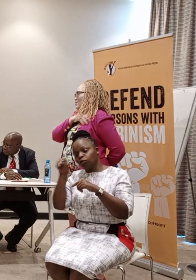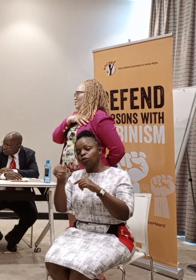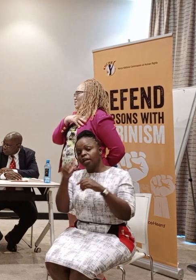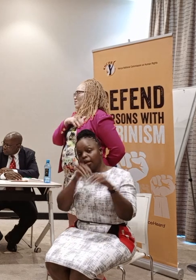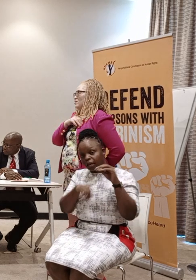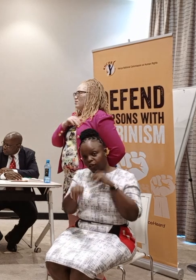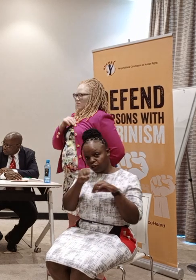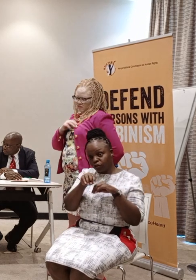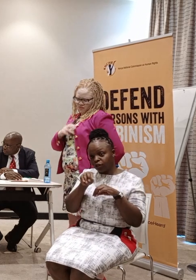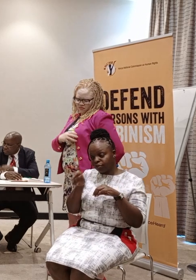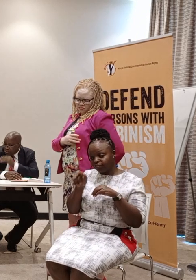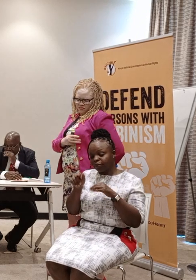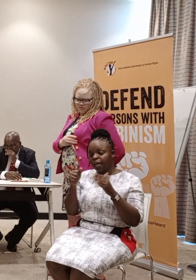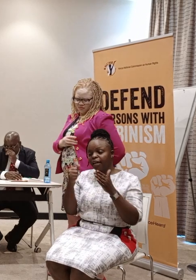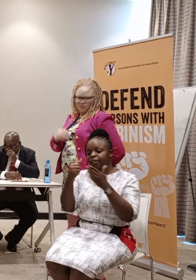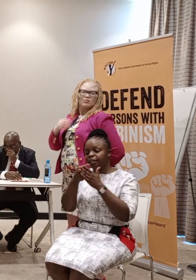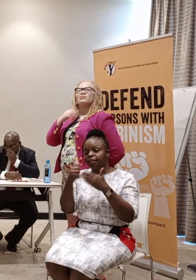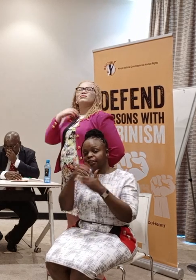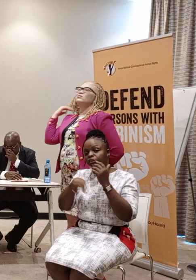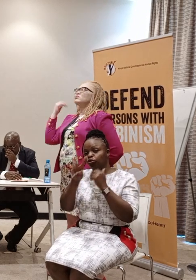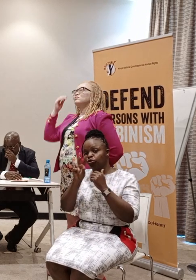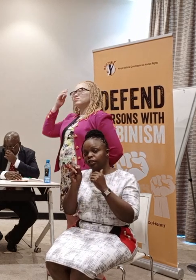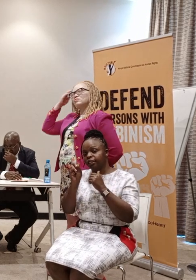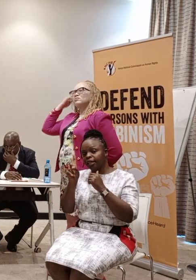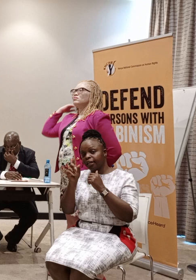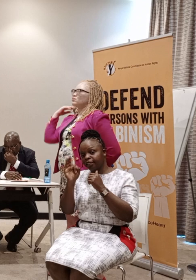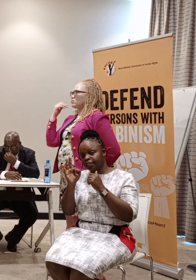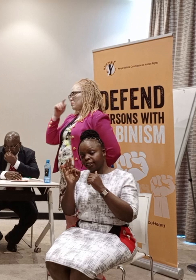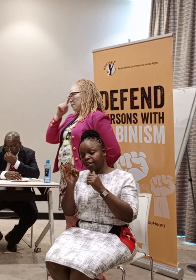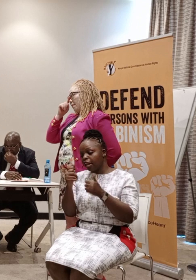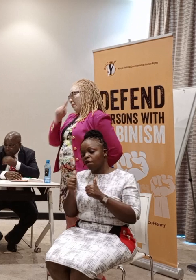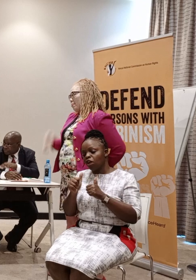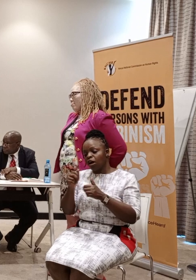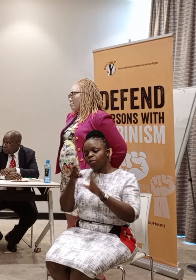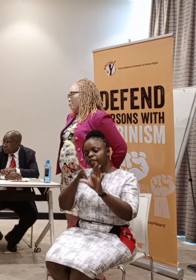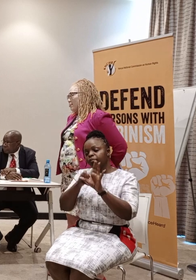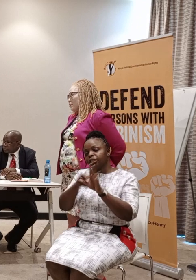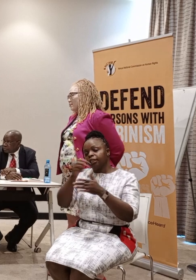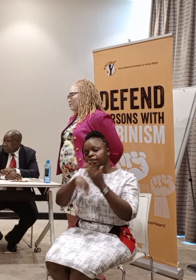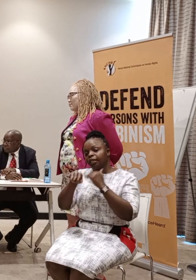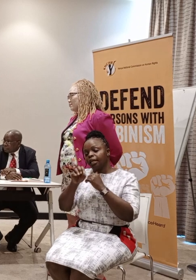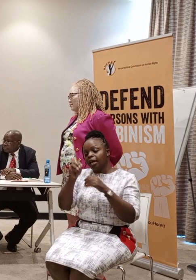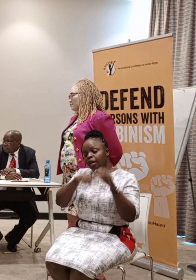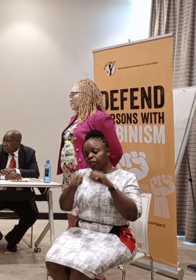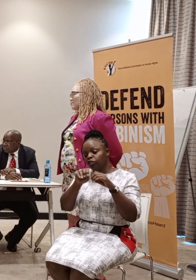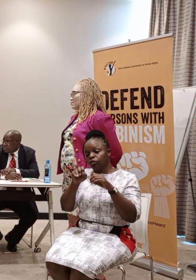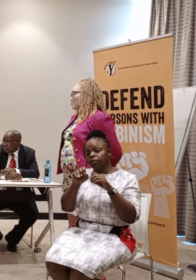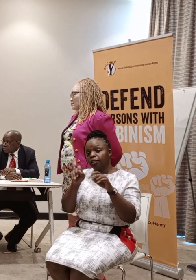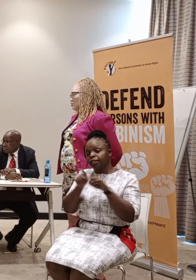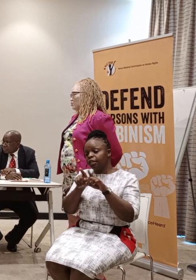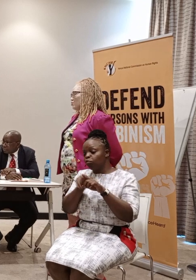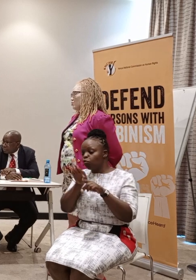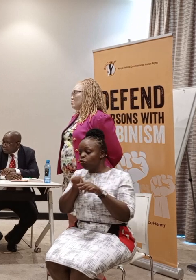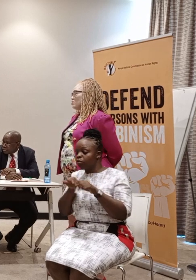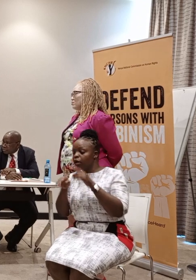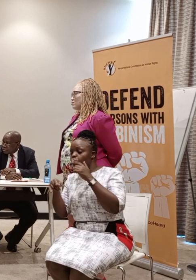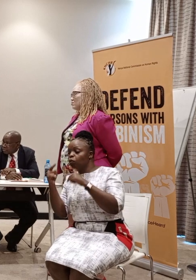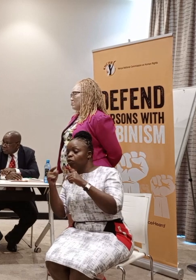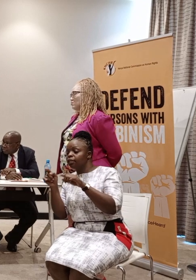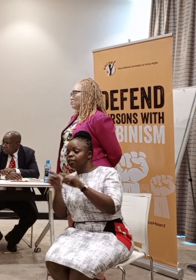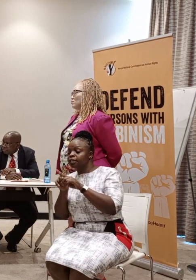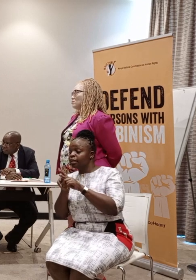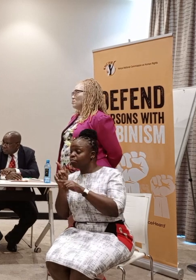been attacked in 2013, so he never participated in the election, and the woman lady won. So he was also doing that to me because I was